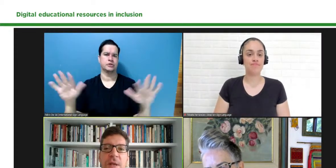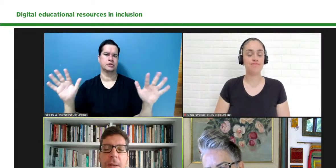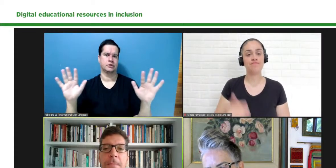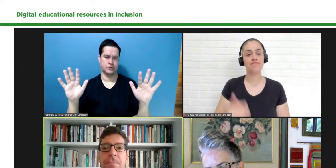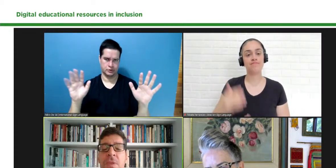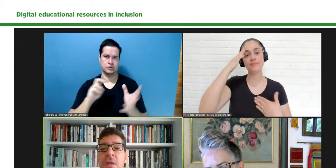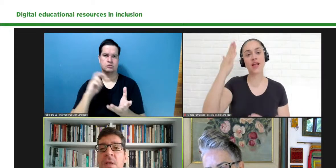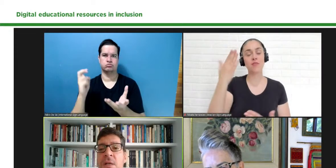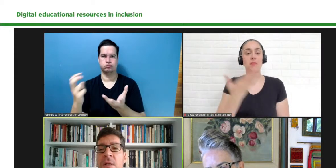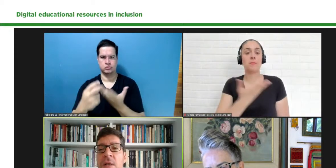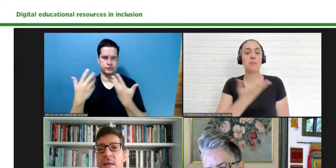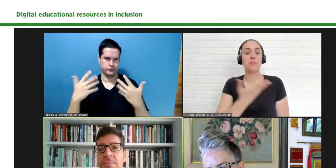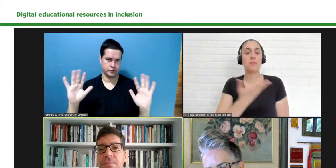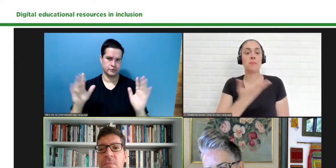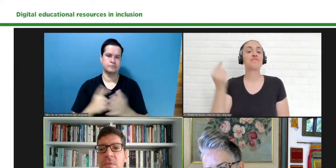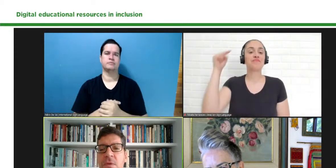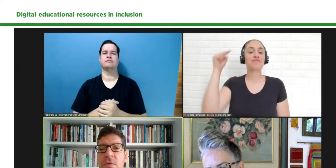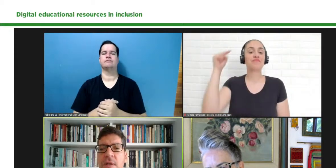here today.